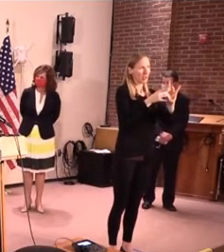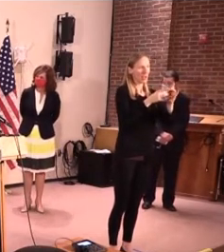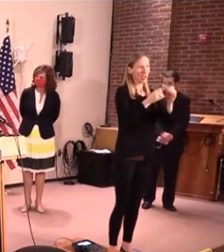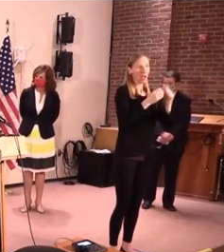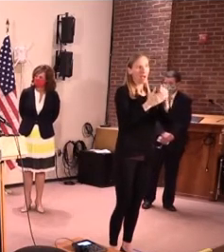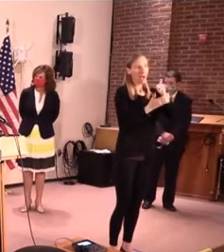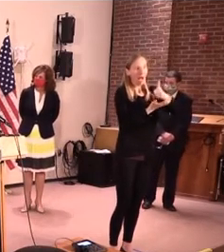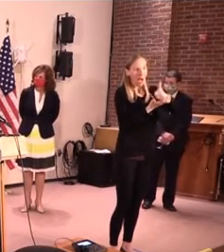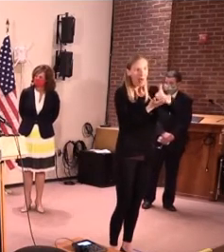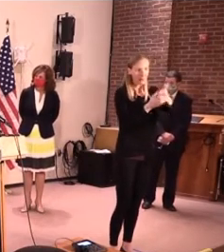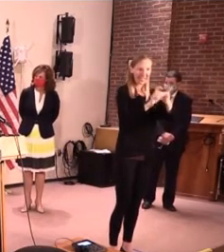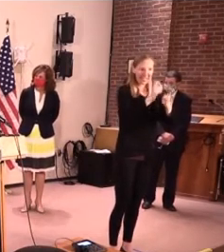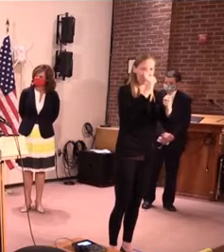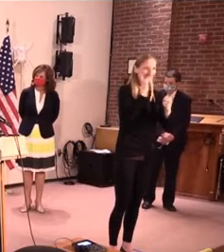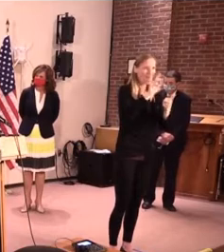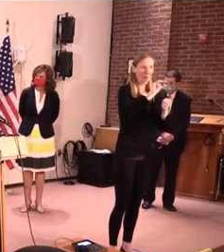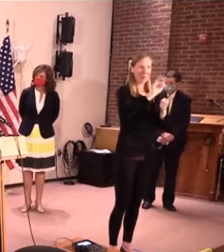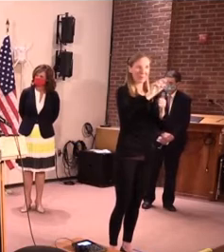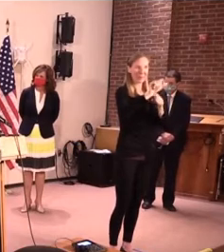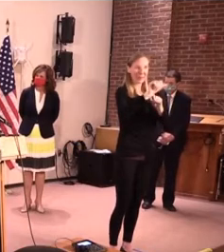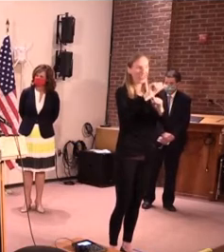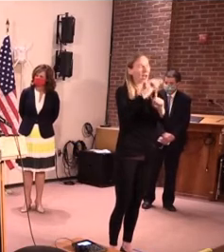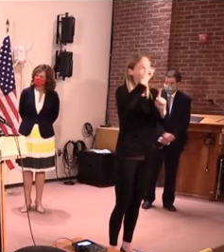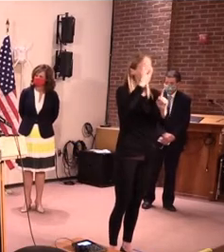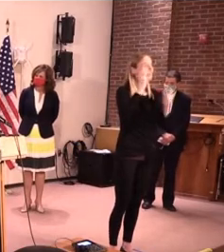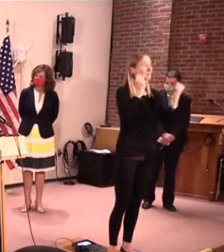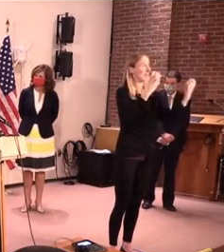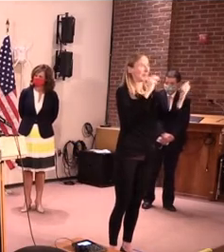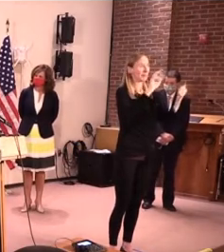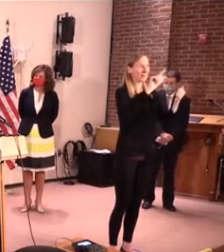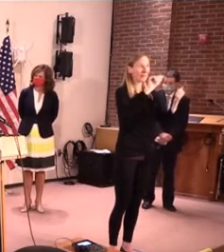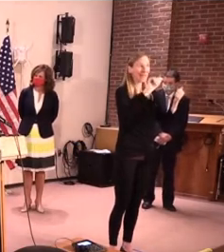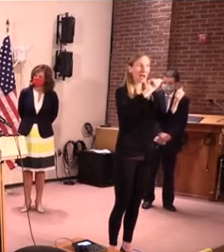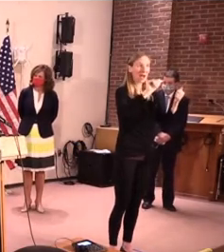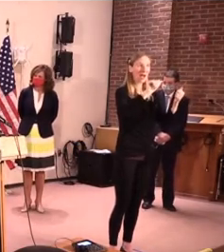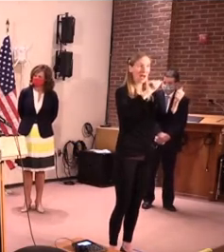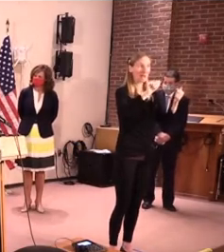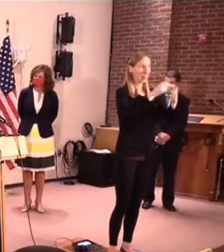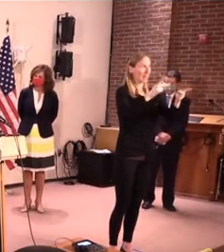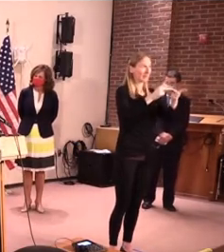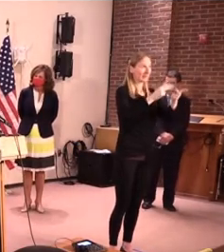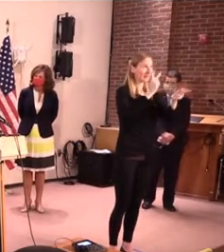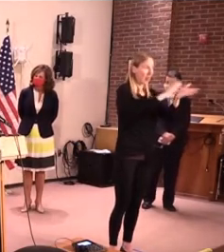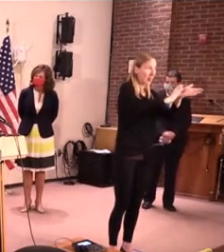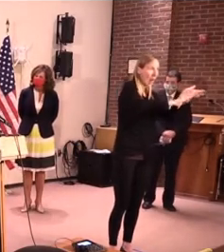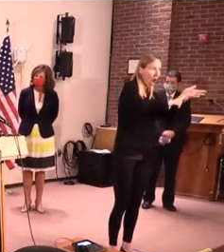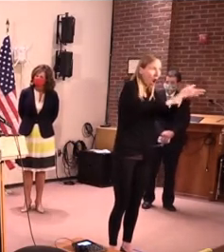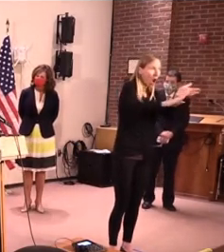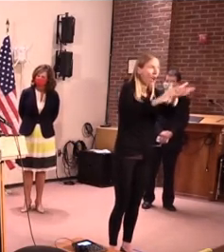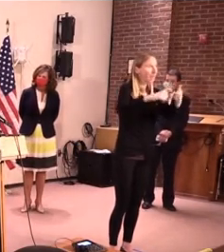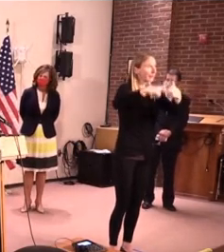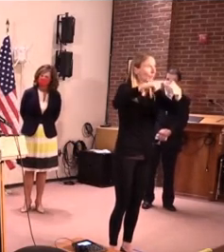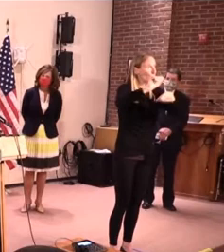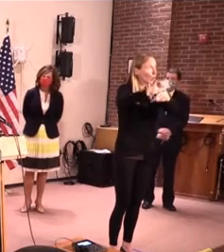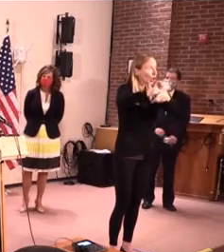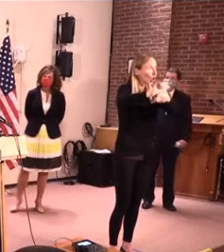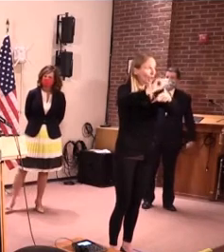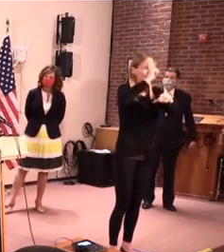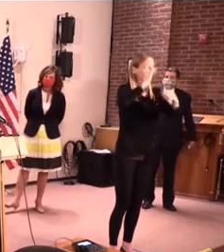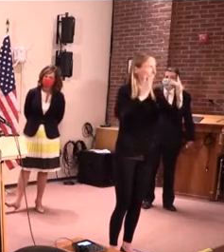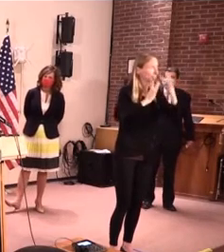media, which has seen layoffs, furloughs, pay cuts, all due to substantial